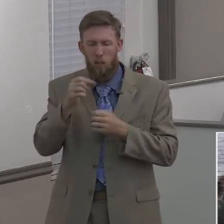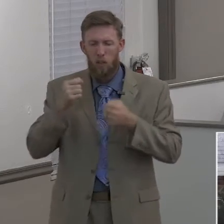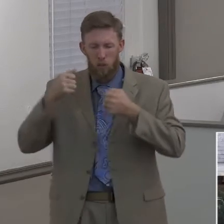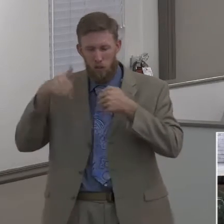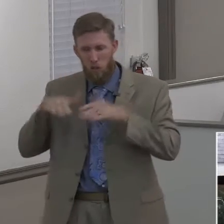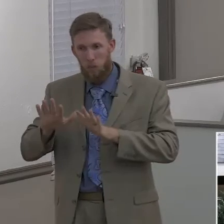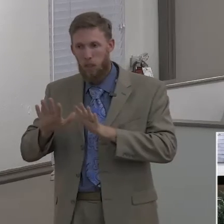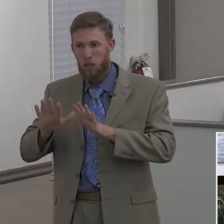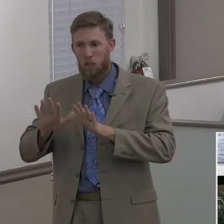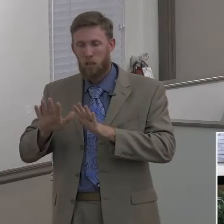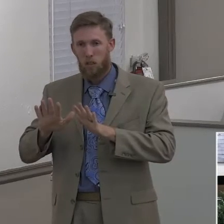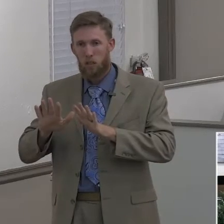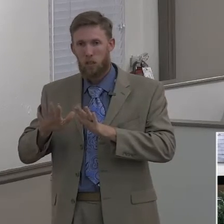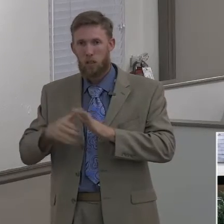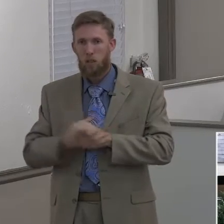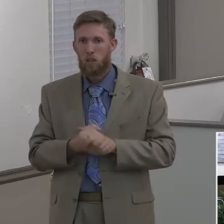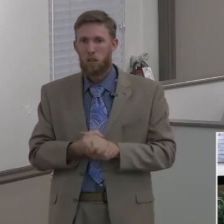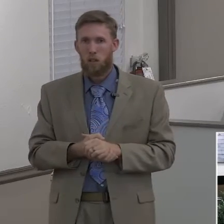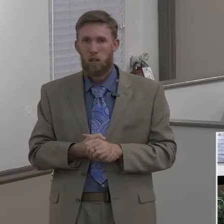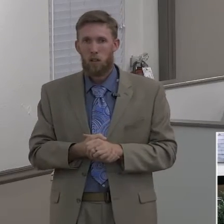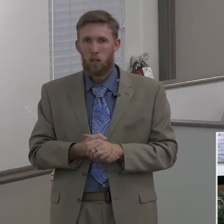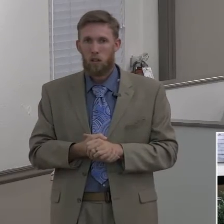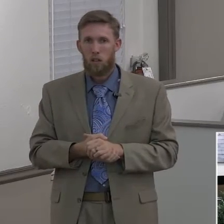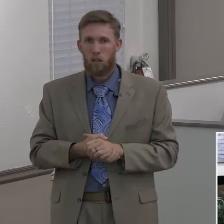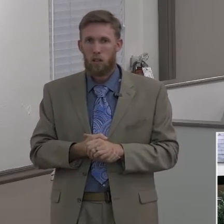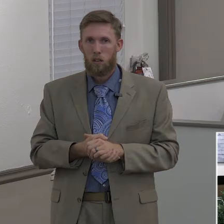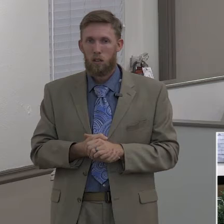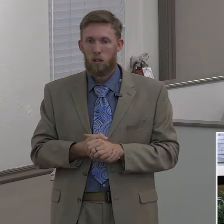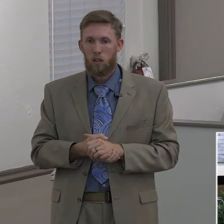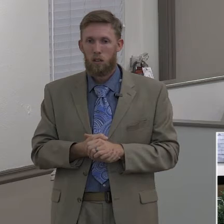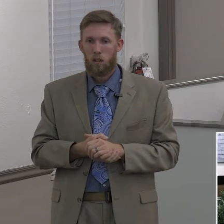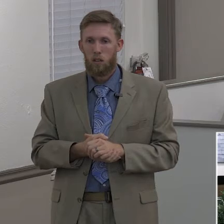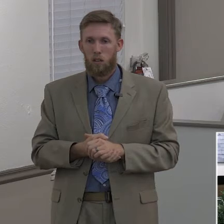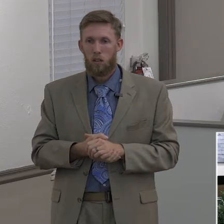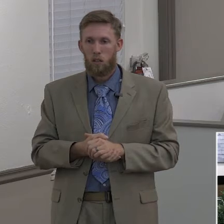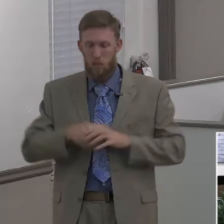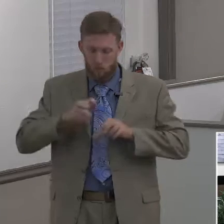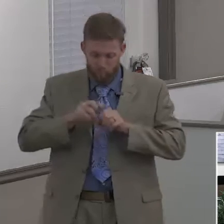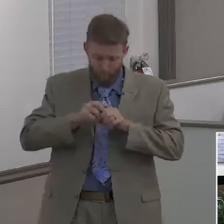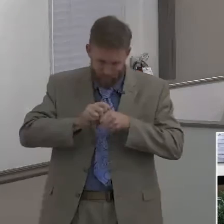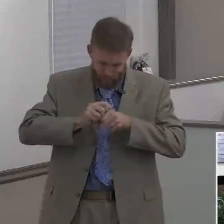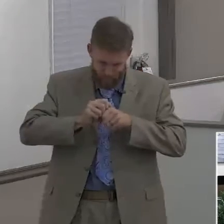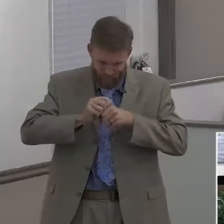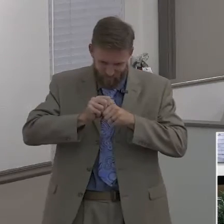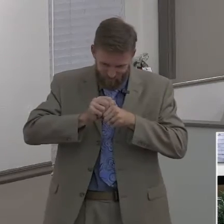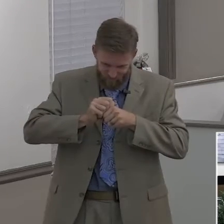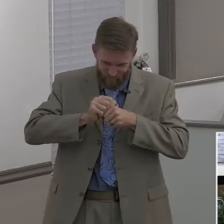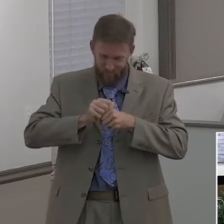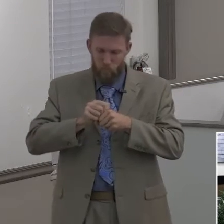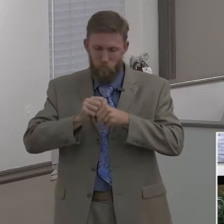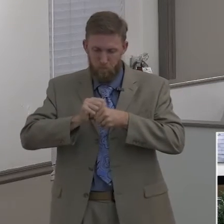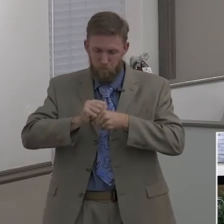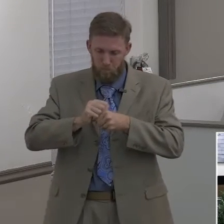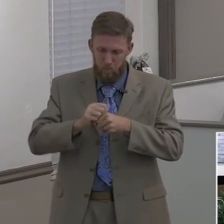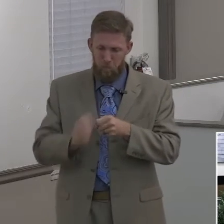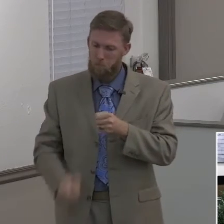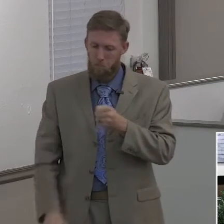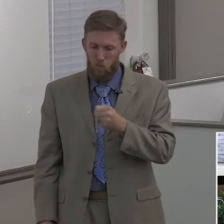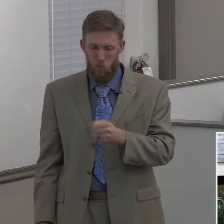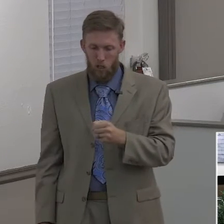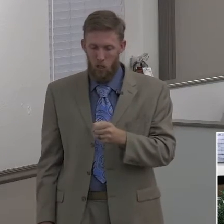submit, I want to submit myself to, I can't get this bottle open. Lord, I want to submit myself to You right